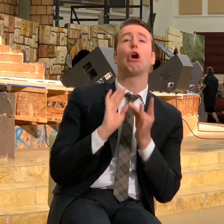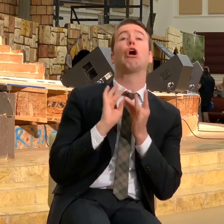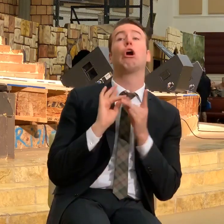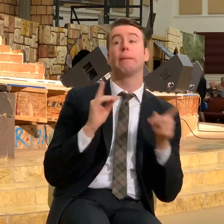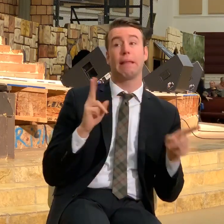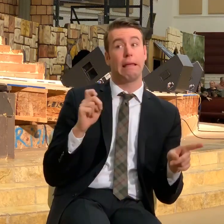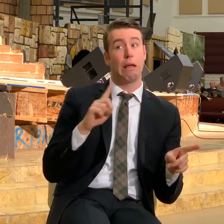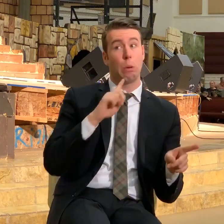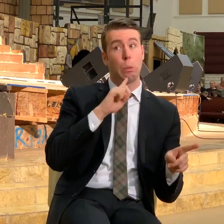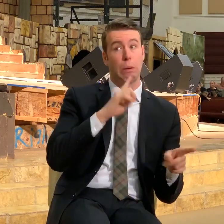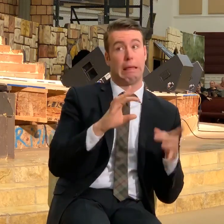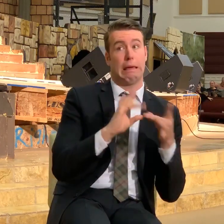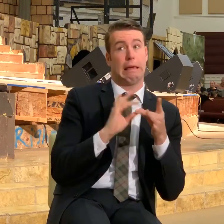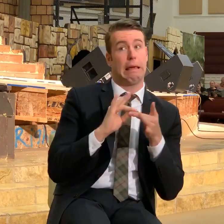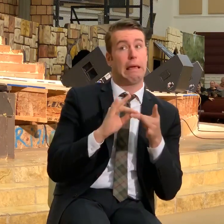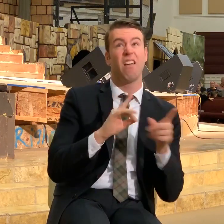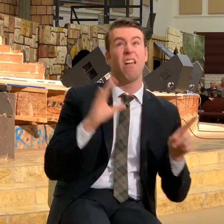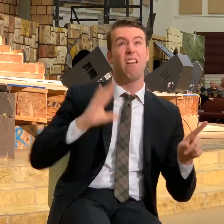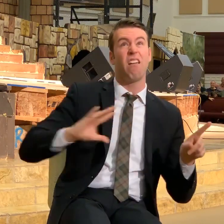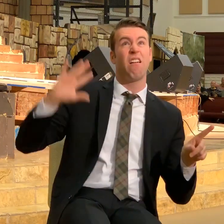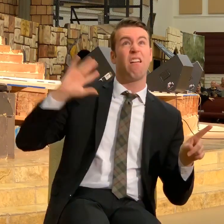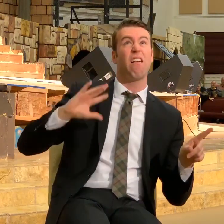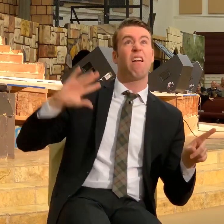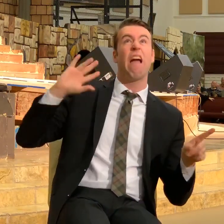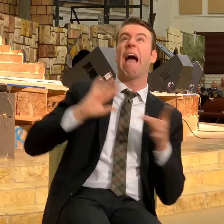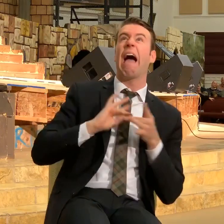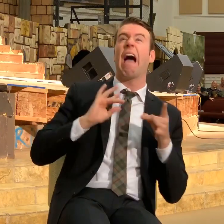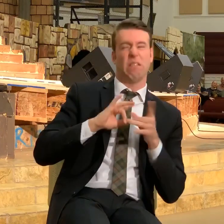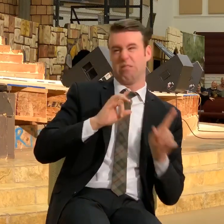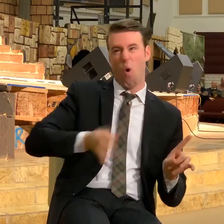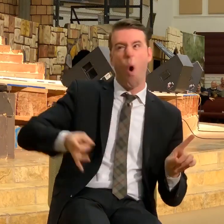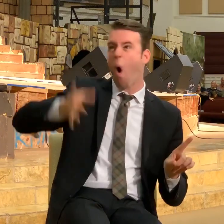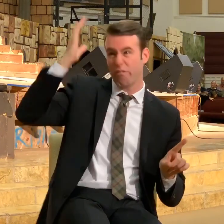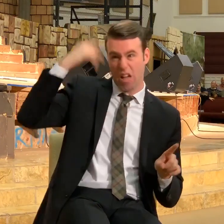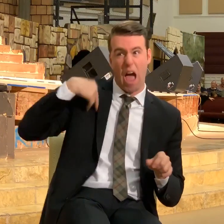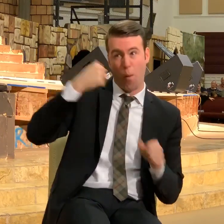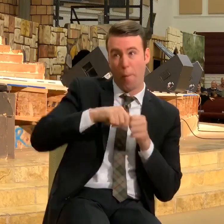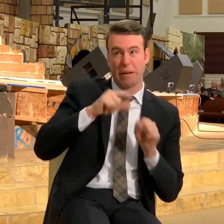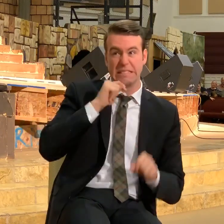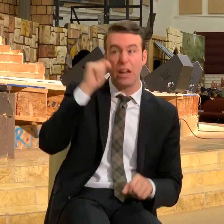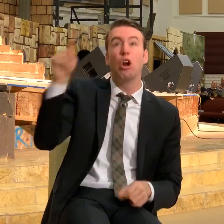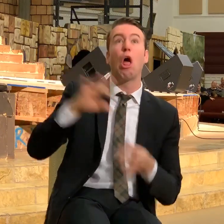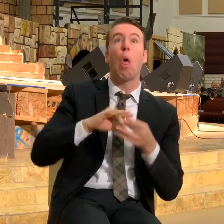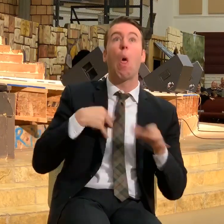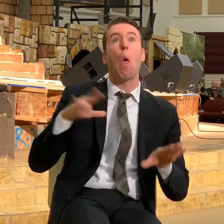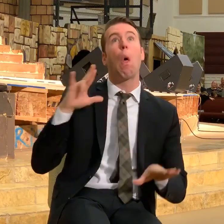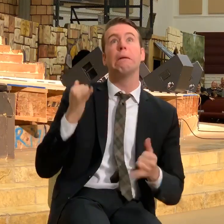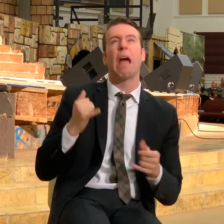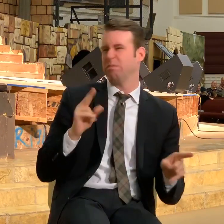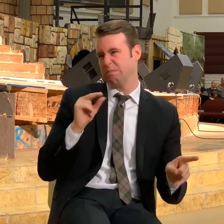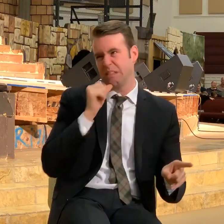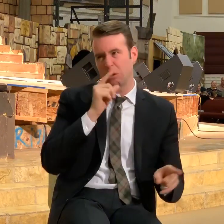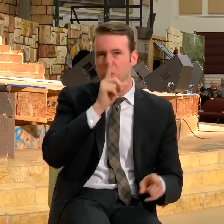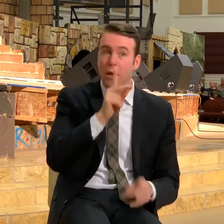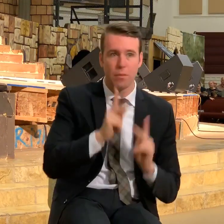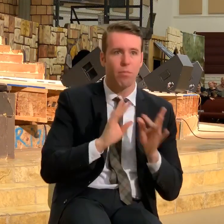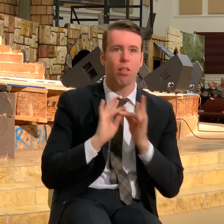He really don't believe like he does, like he says. I remember him as a teenager.